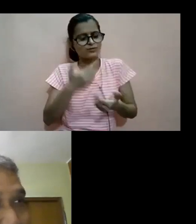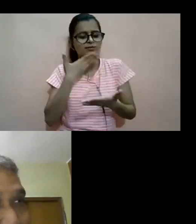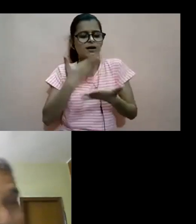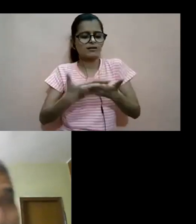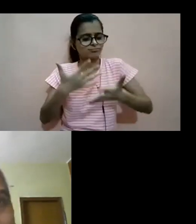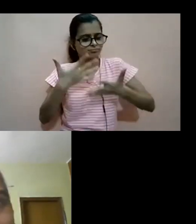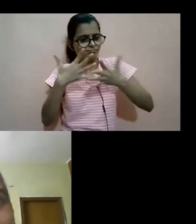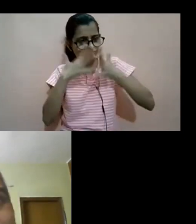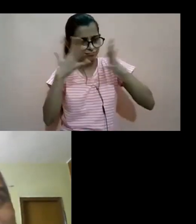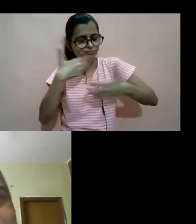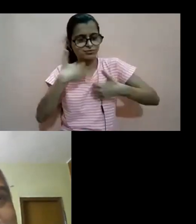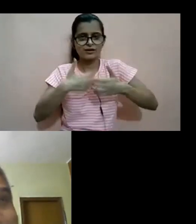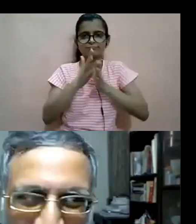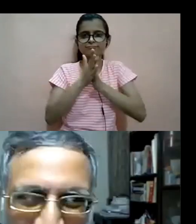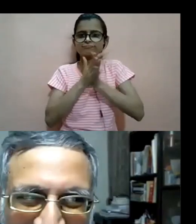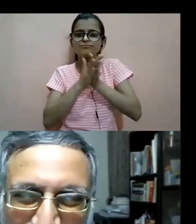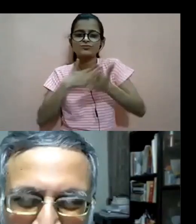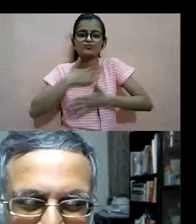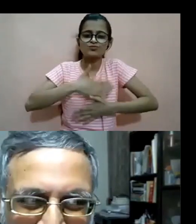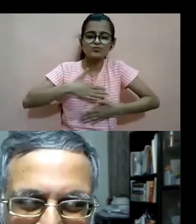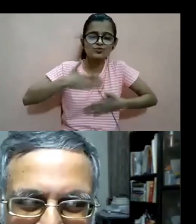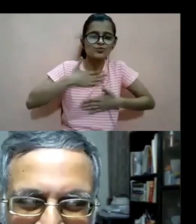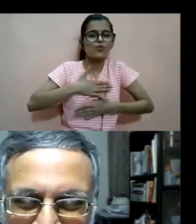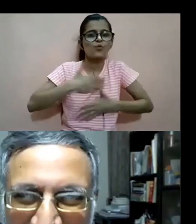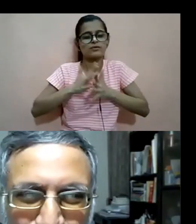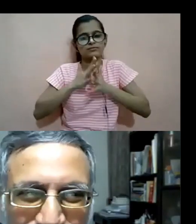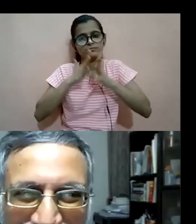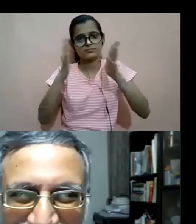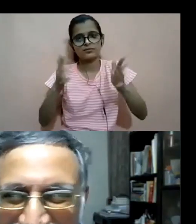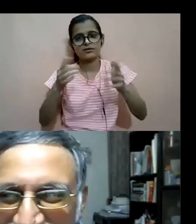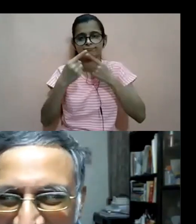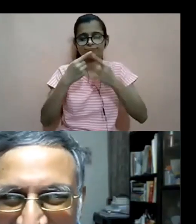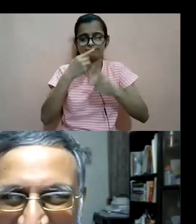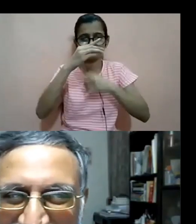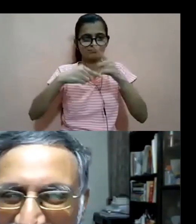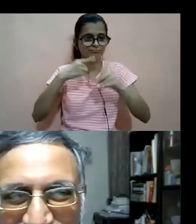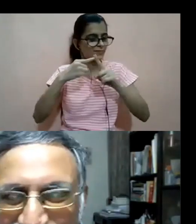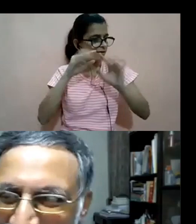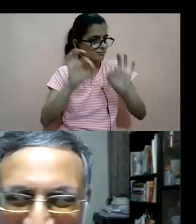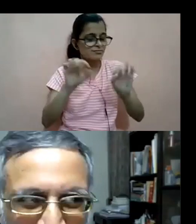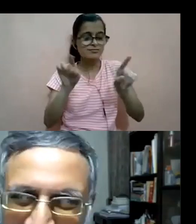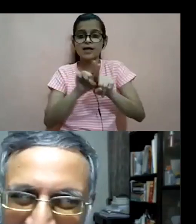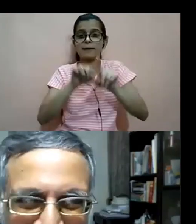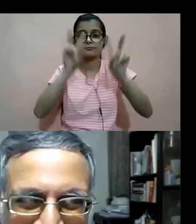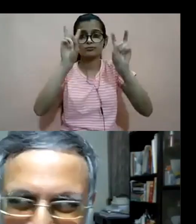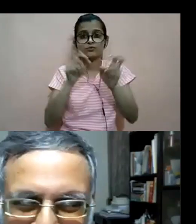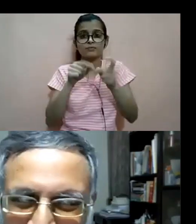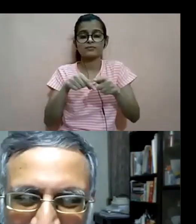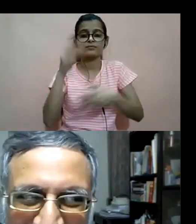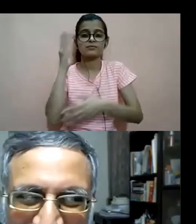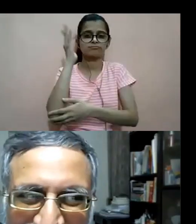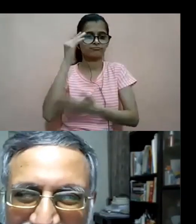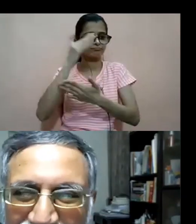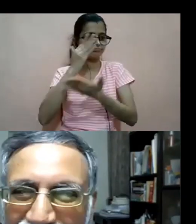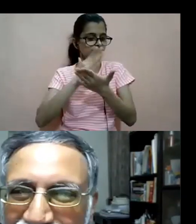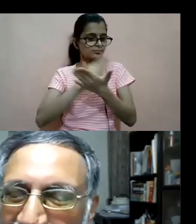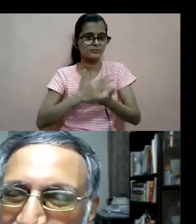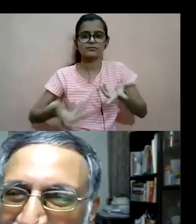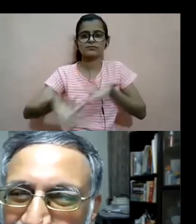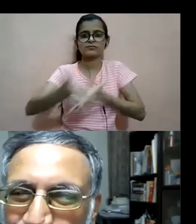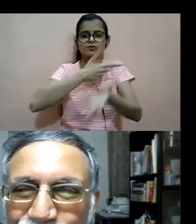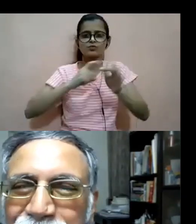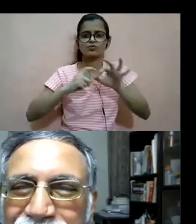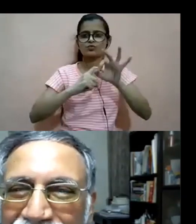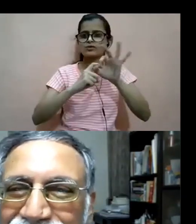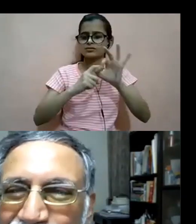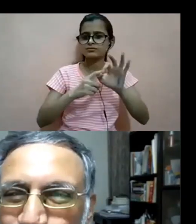interesting talk. I really enjoyed it. Thank you. Glad I was asked to chair this session. I've enjoyed the discussion, the questions. And I